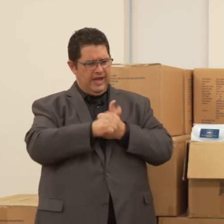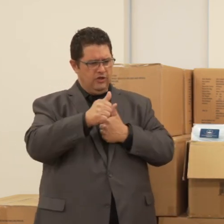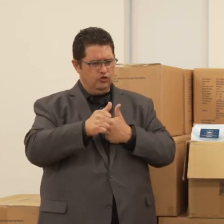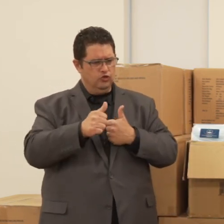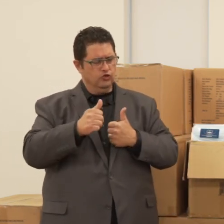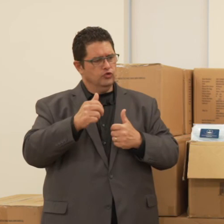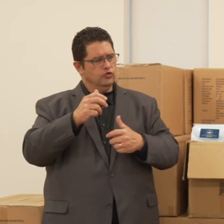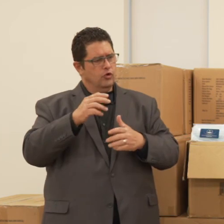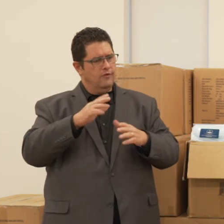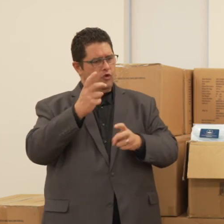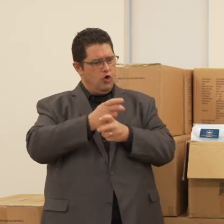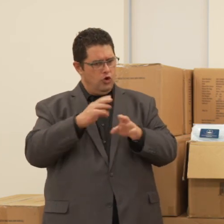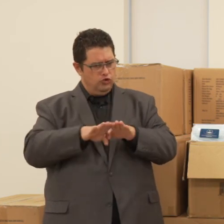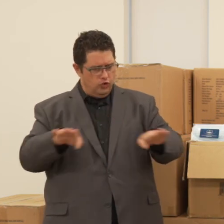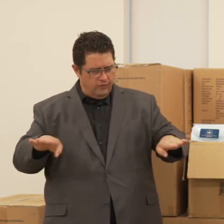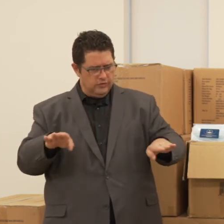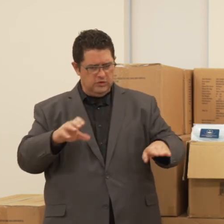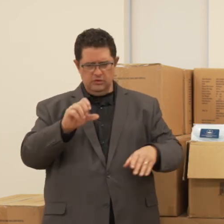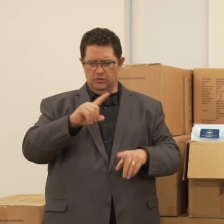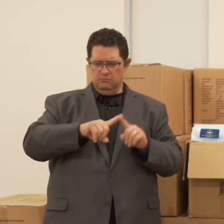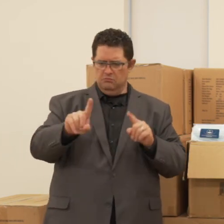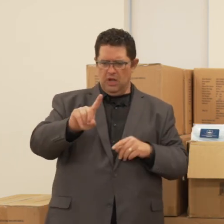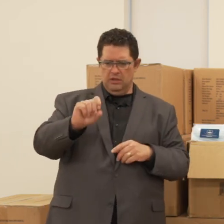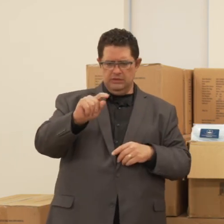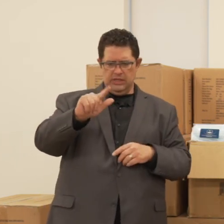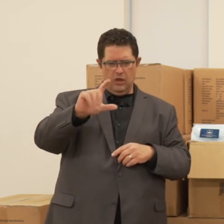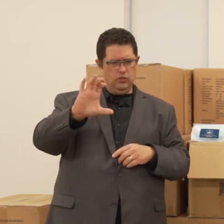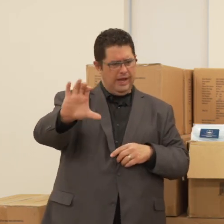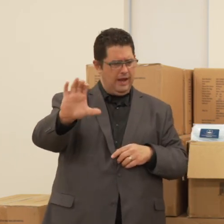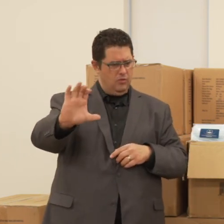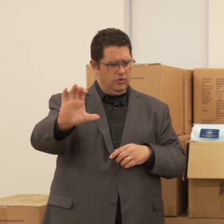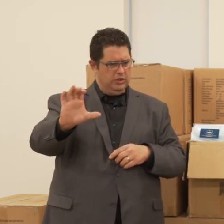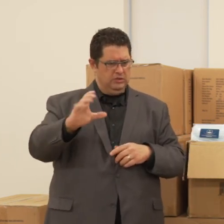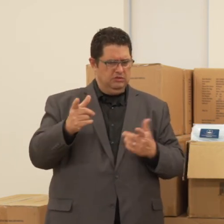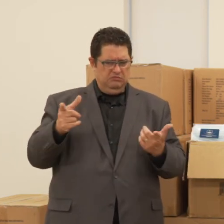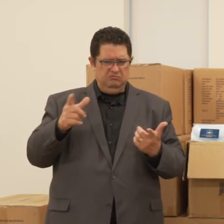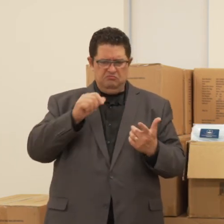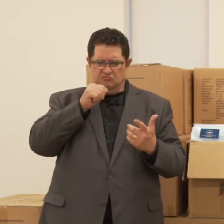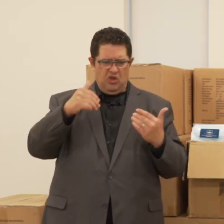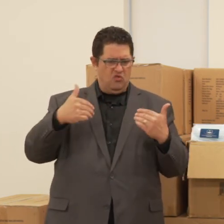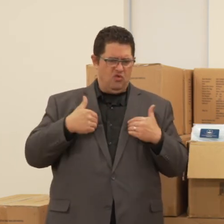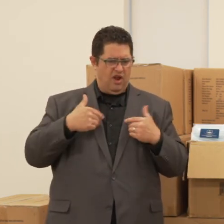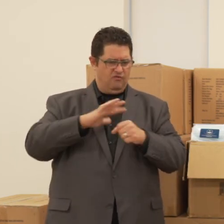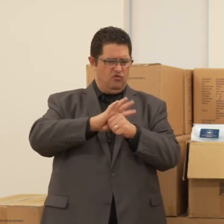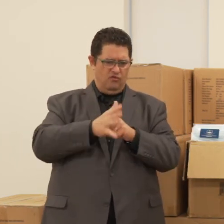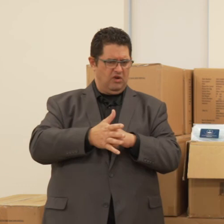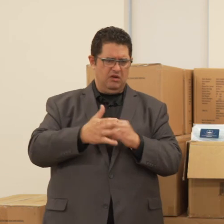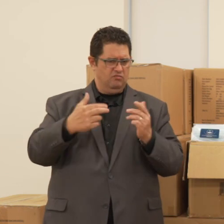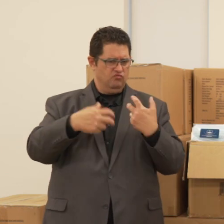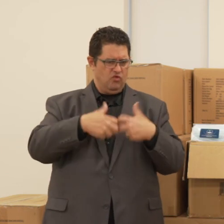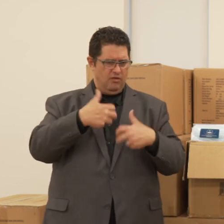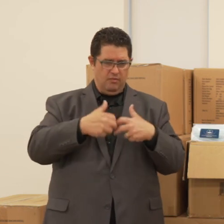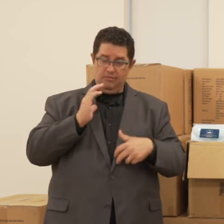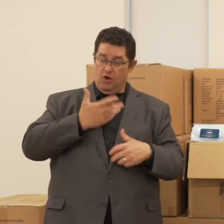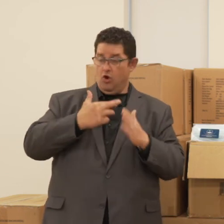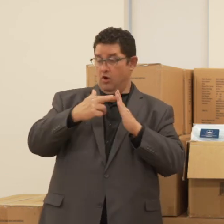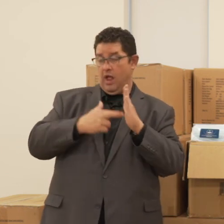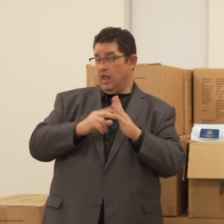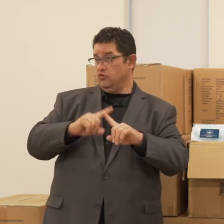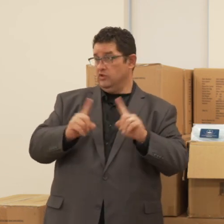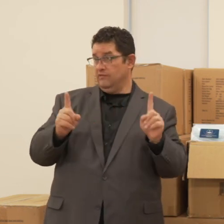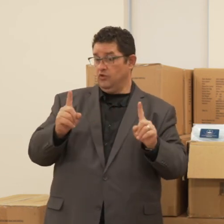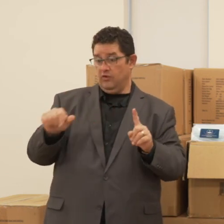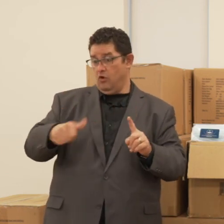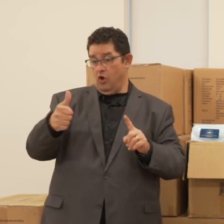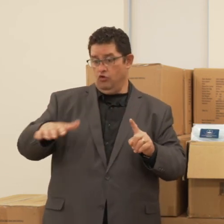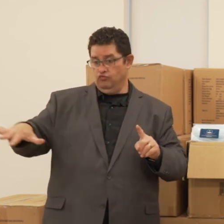St. Charles County, which apparently doesn't have a hard surface COVID-19 problem. Our guidelines are different in St. Louis County than the other